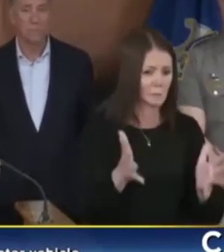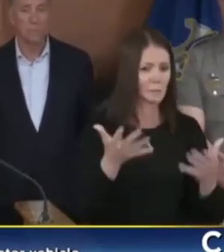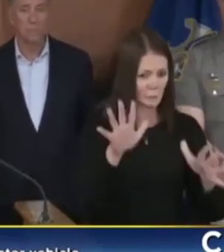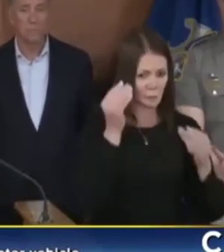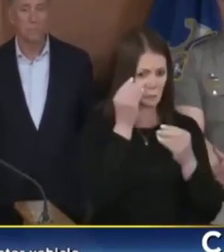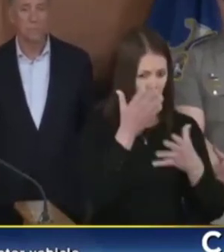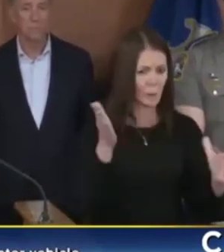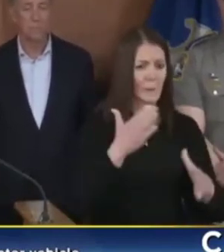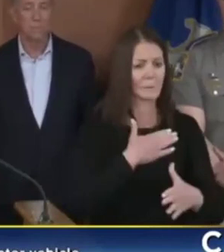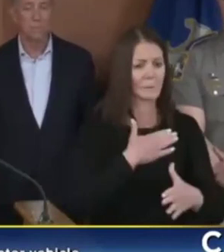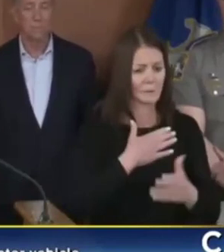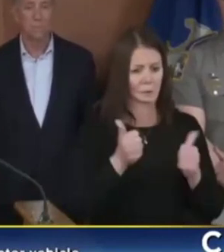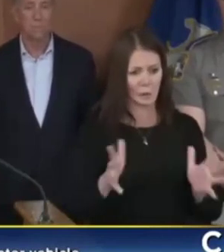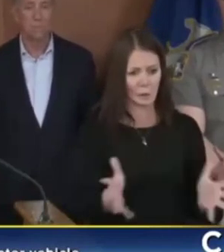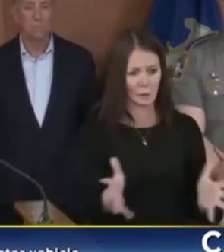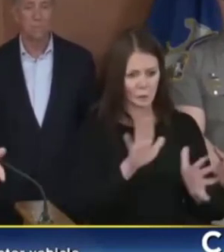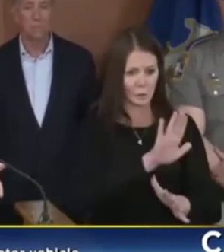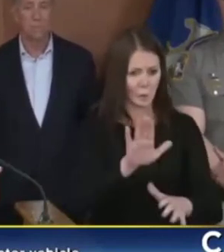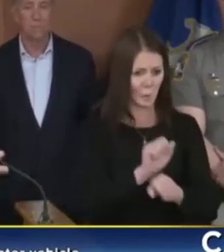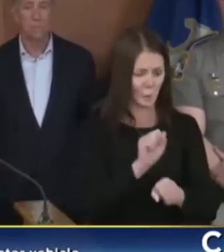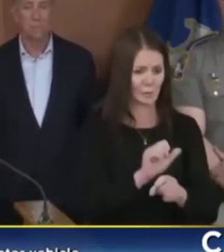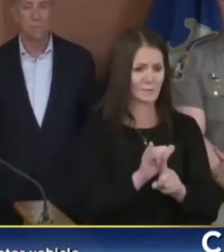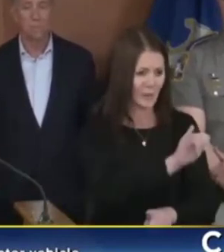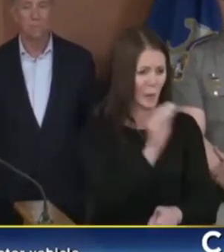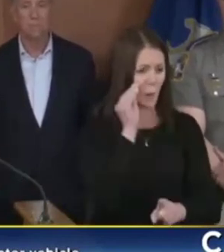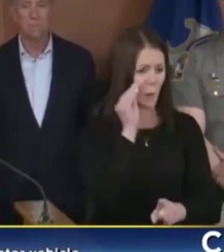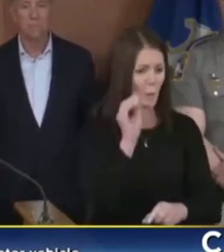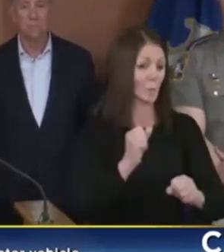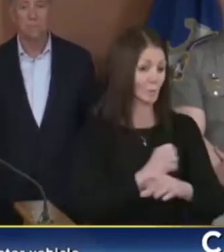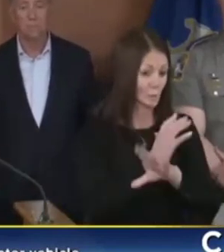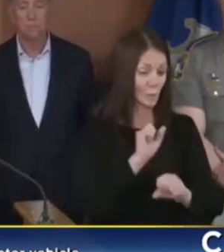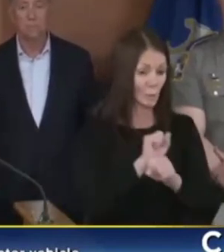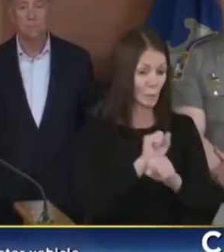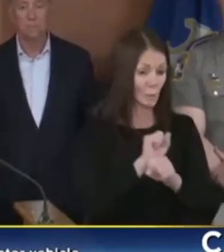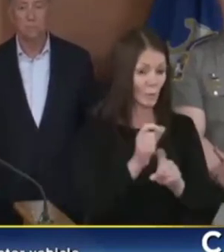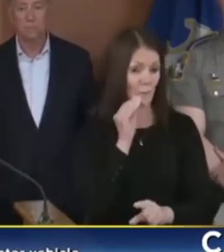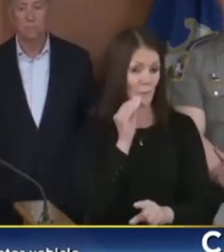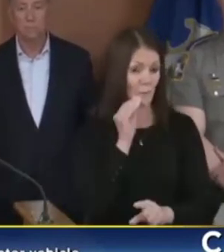them to keep people home, let them work from home if they can. So